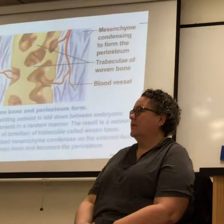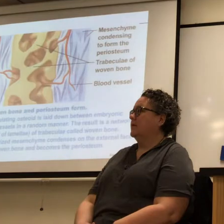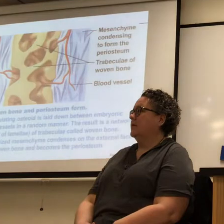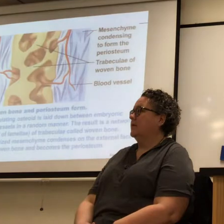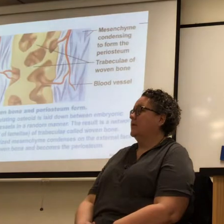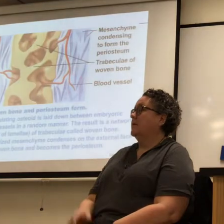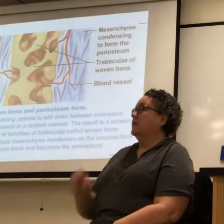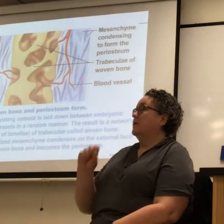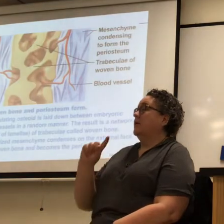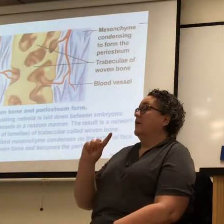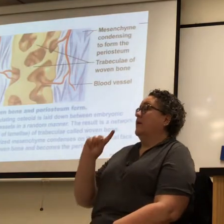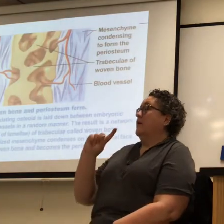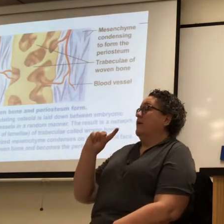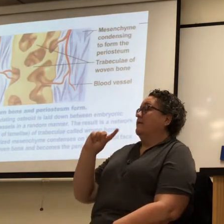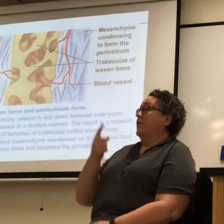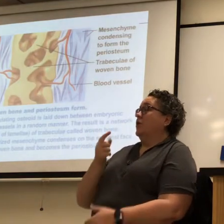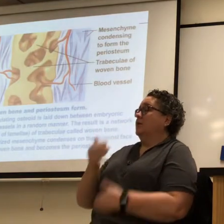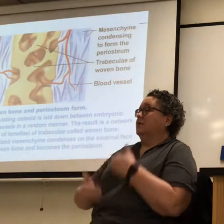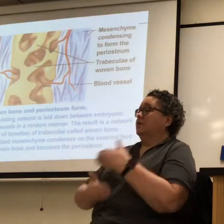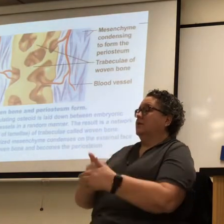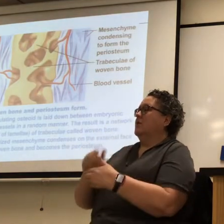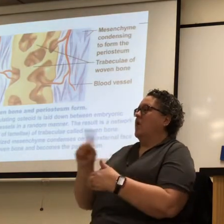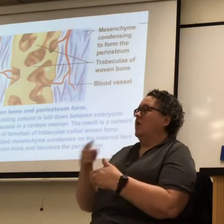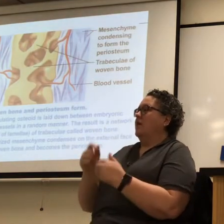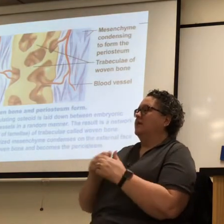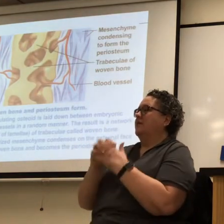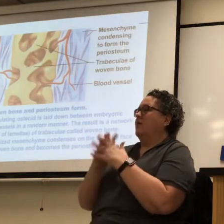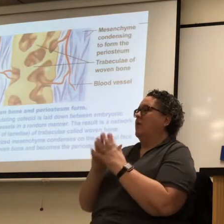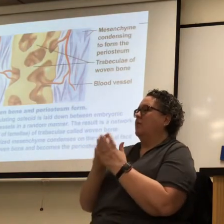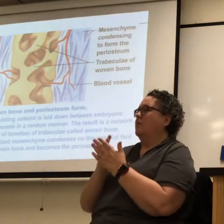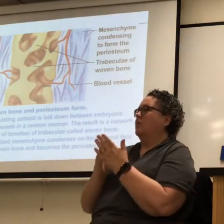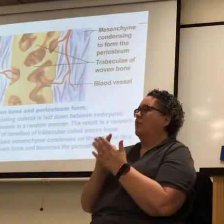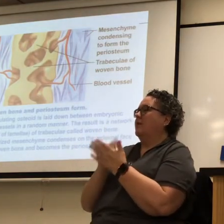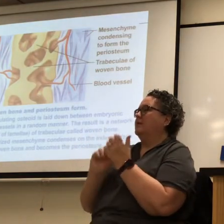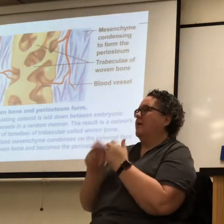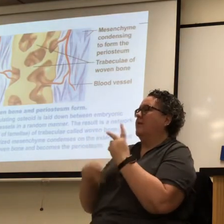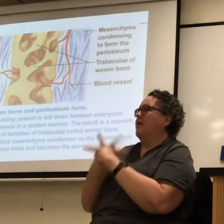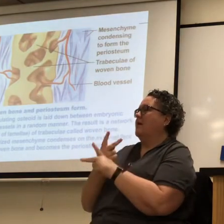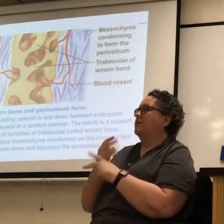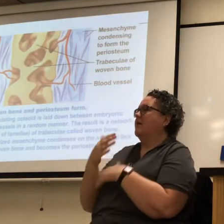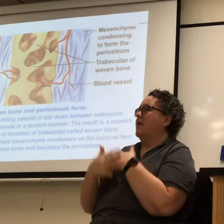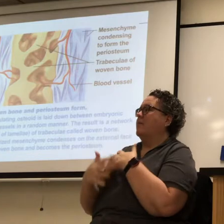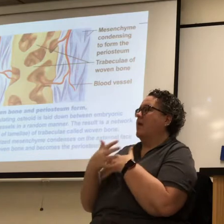So the first steps should always be formed with some kind of blood perfusion.